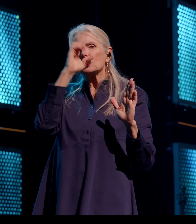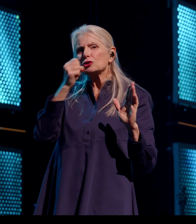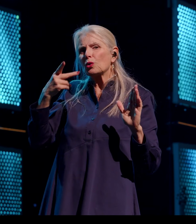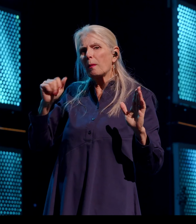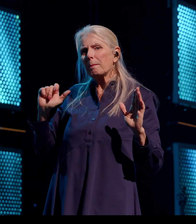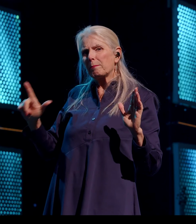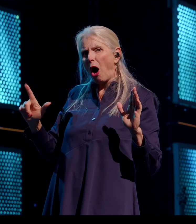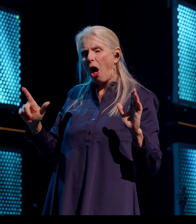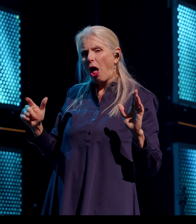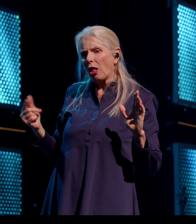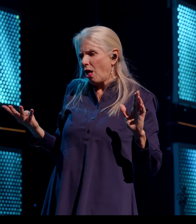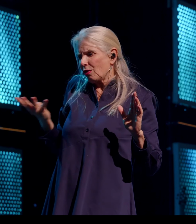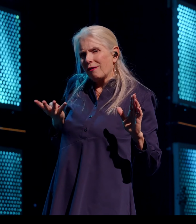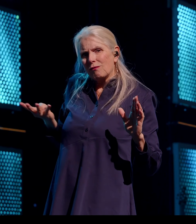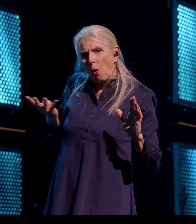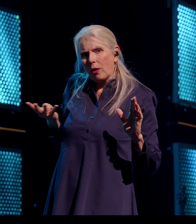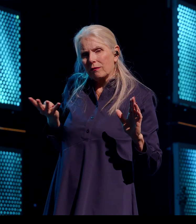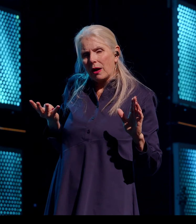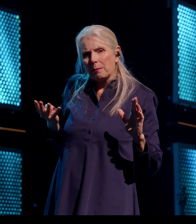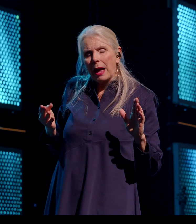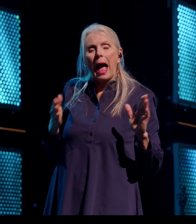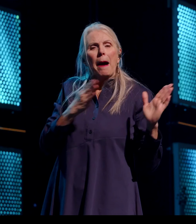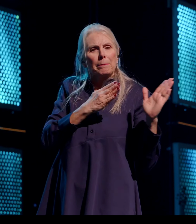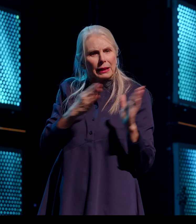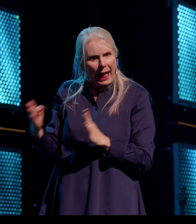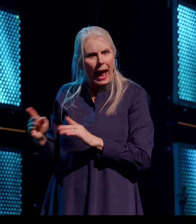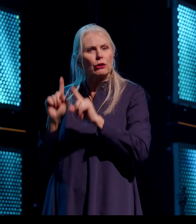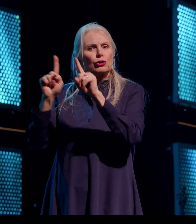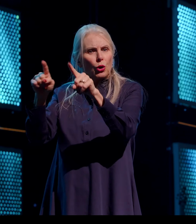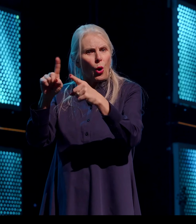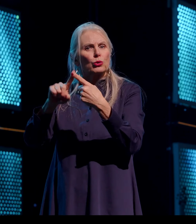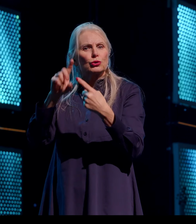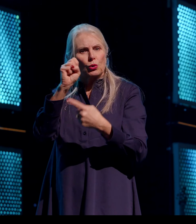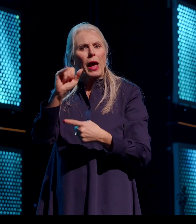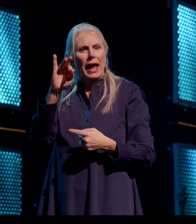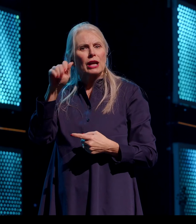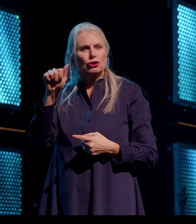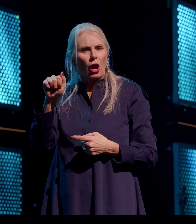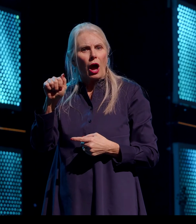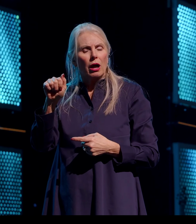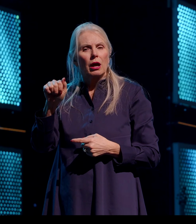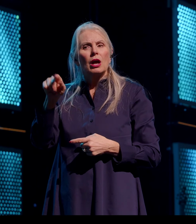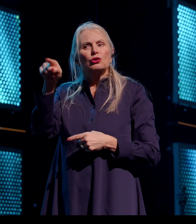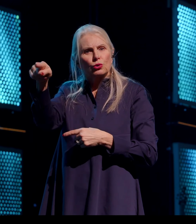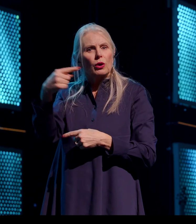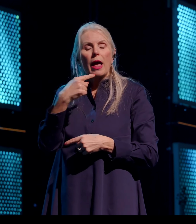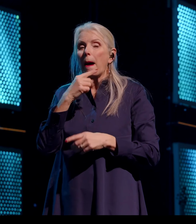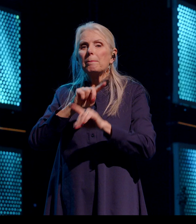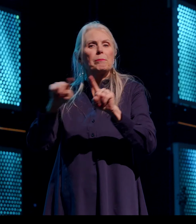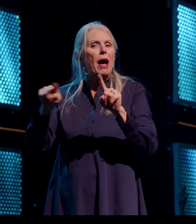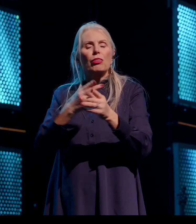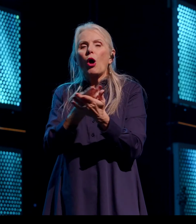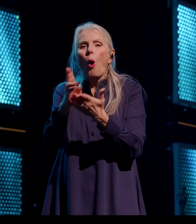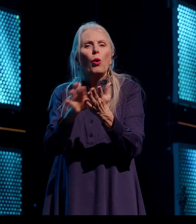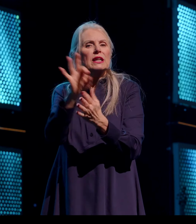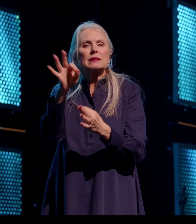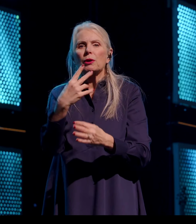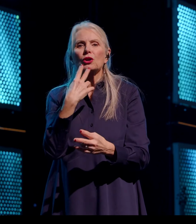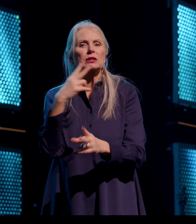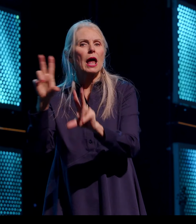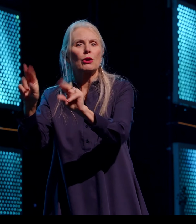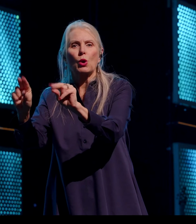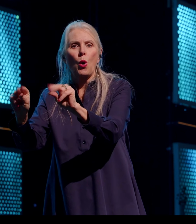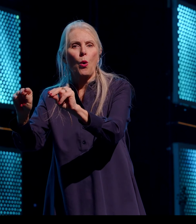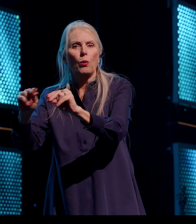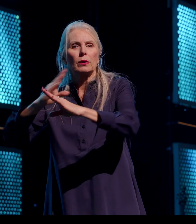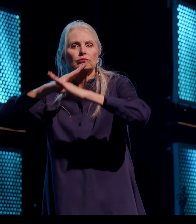Timothy, Luke, that they had plans to go to Asia to speak about Jesus, yet the Holy Spirit forbid them to go and